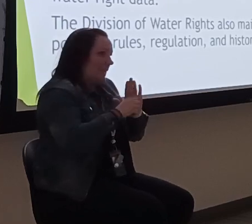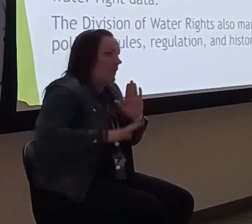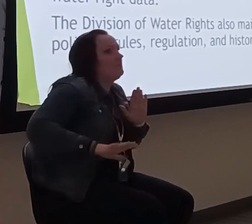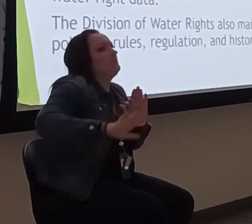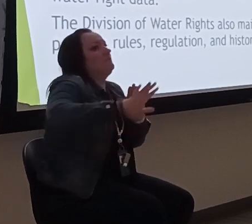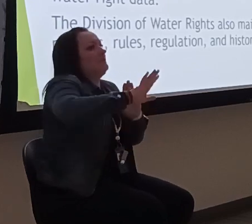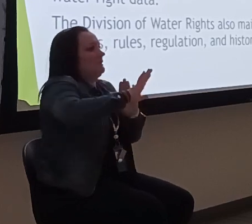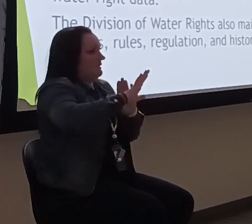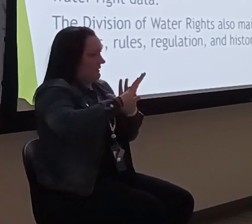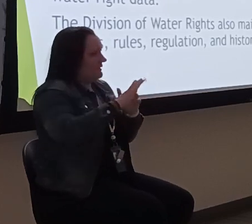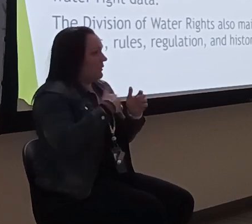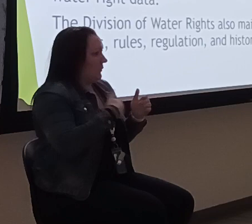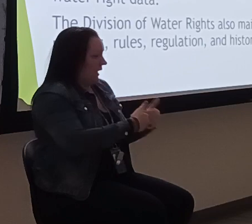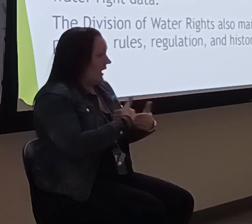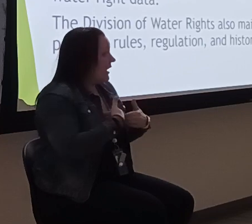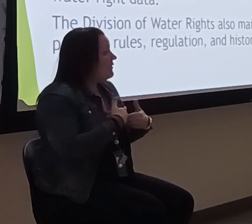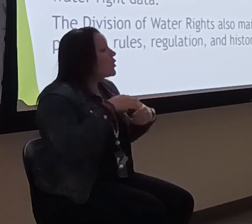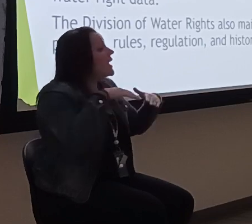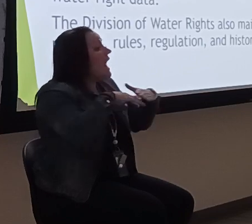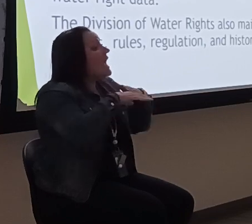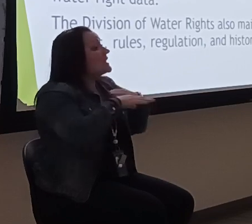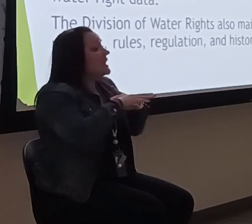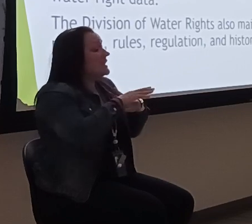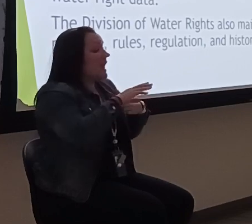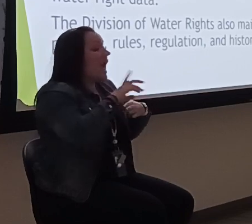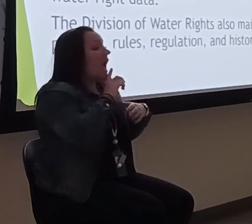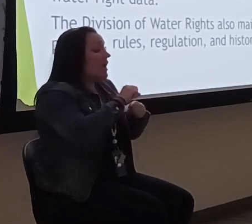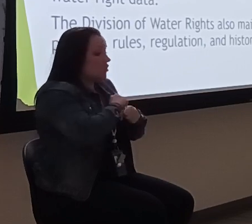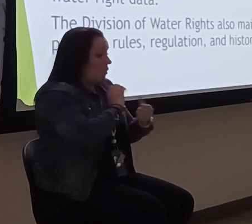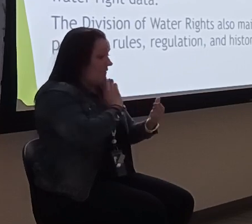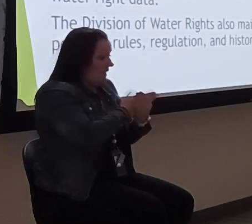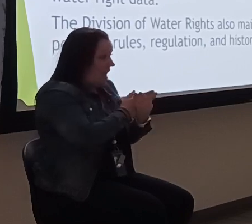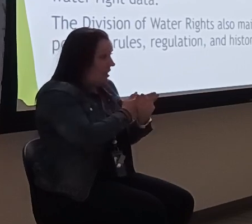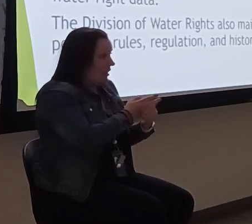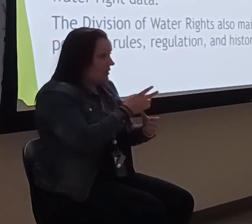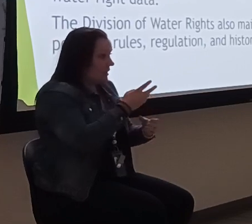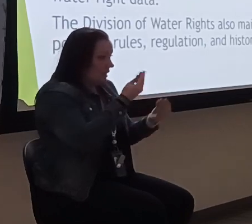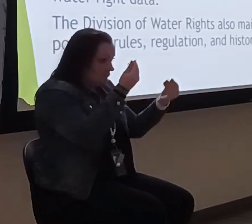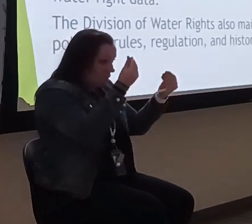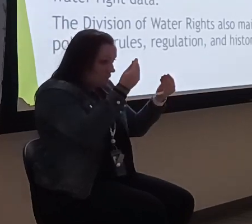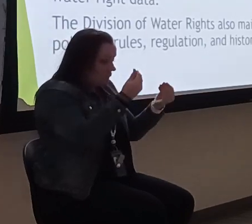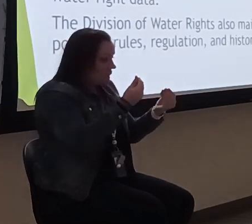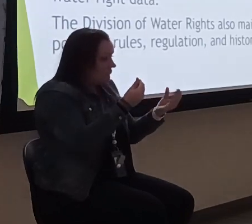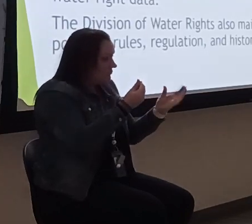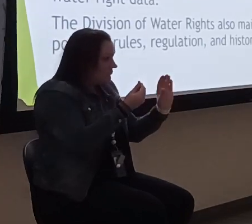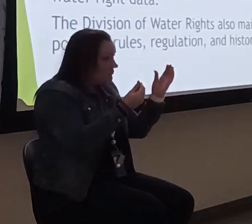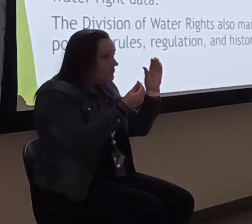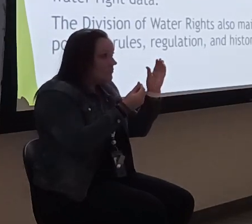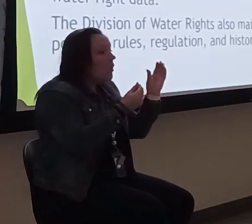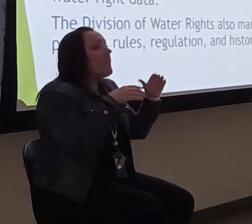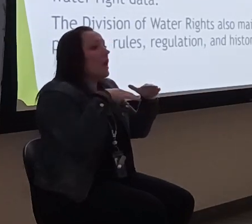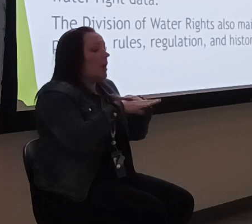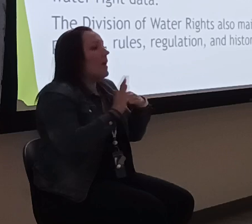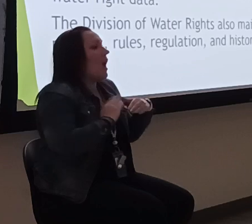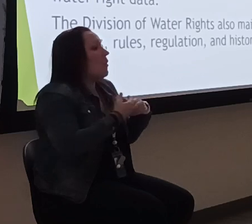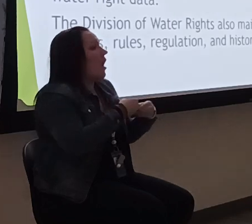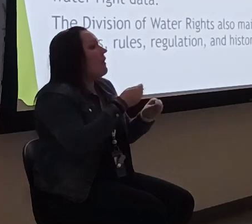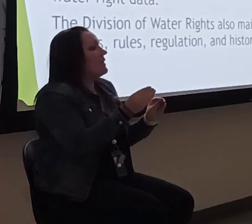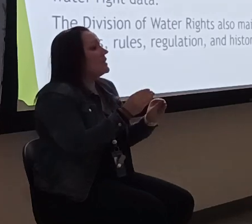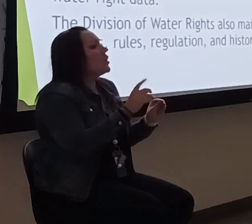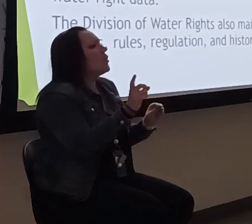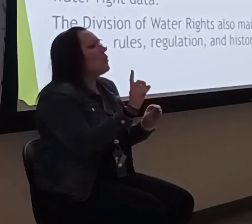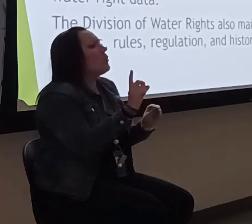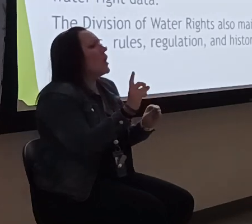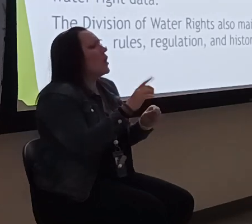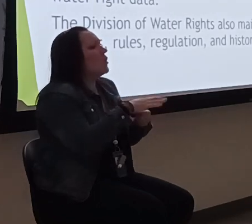can access the hard files if you want to by coming into our office. Our office is located on the